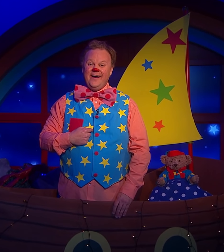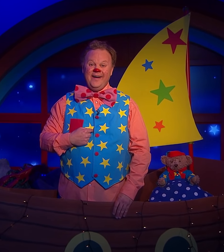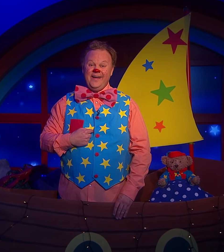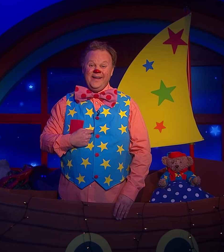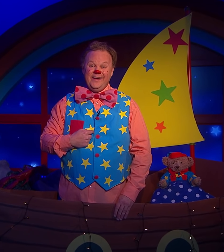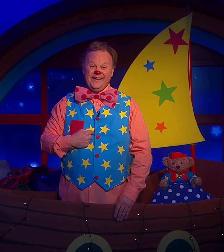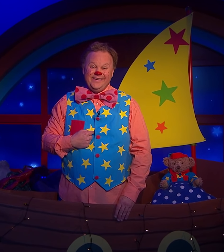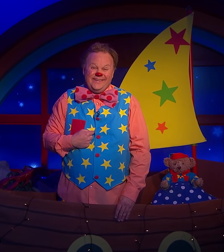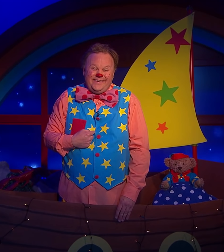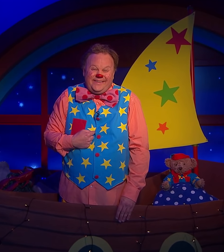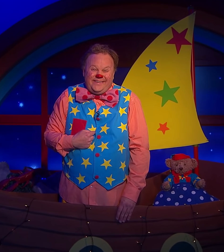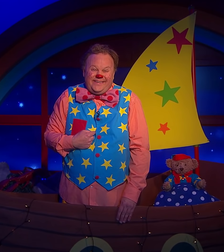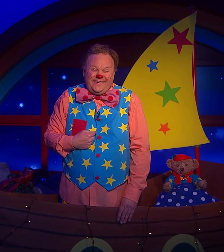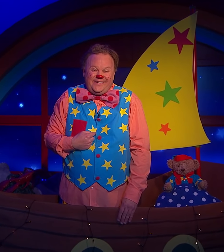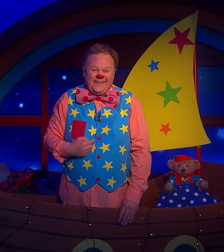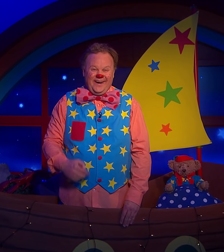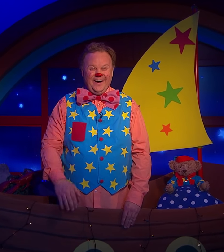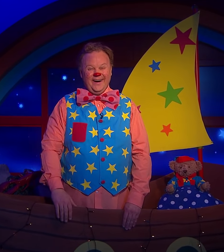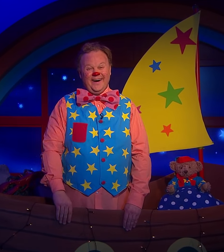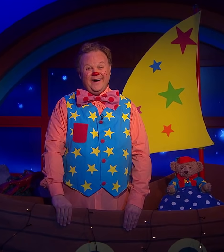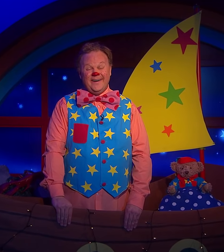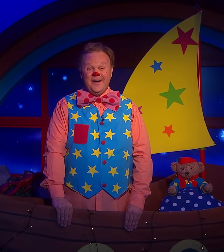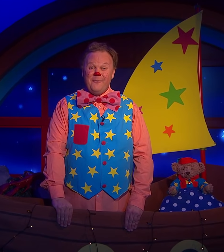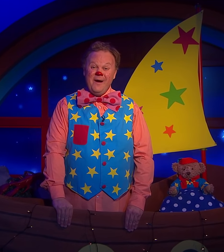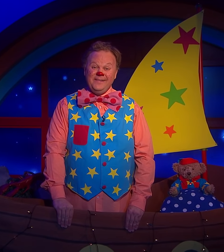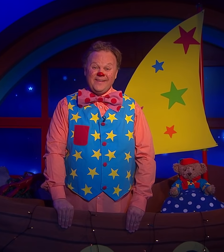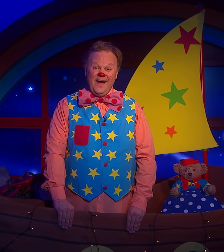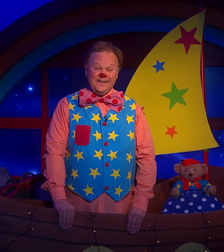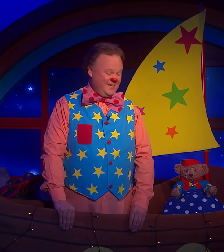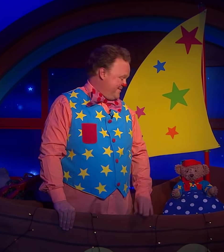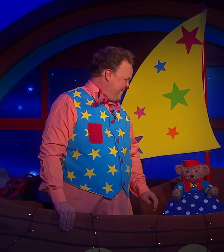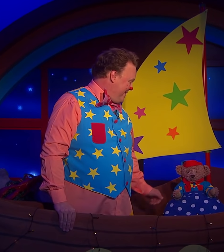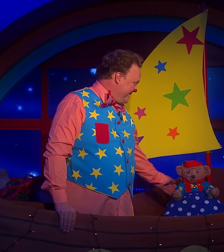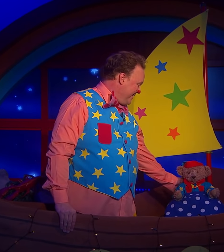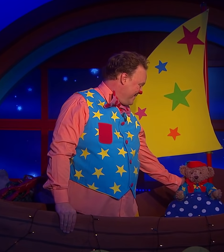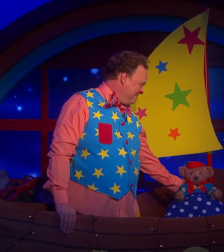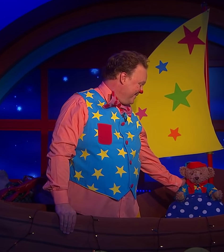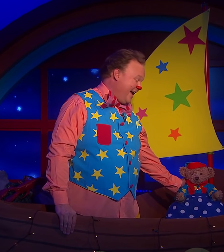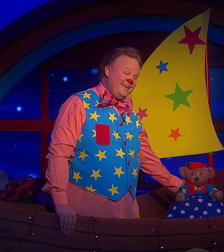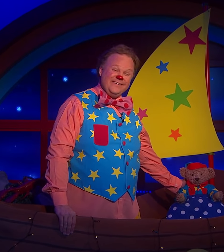I. Well done! Well done, Tumble Ted.